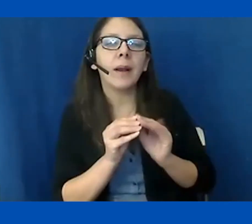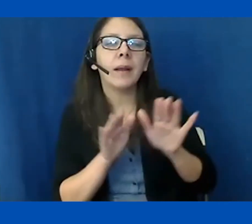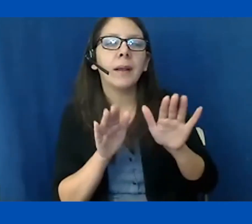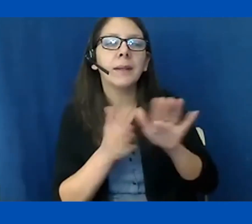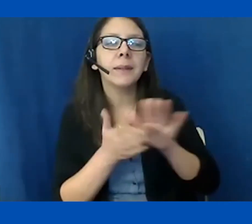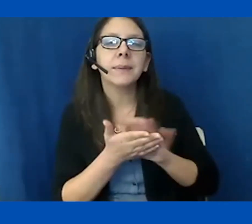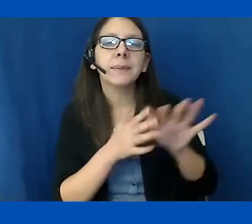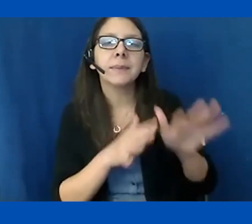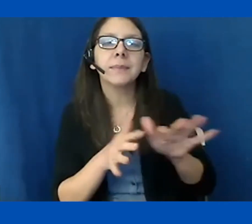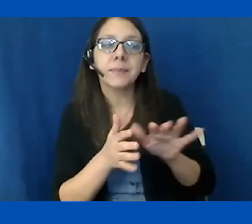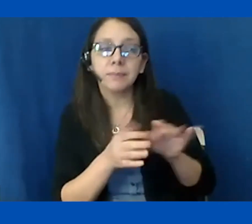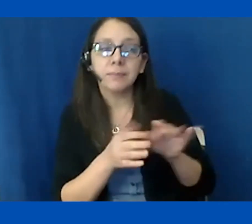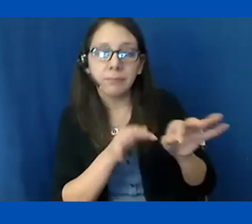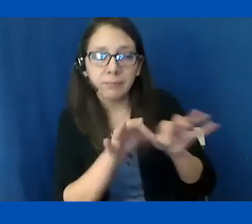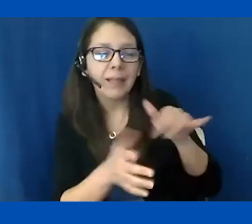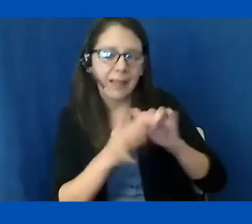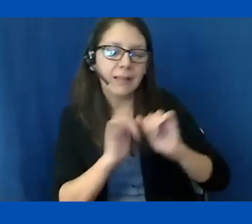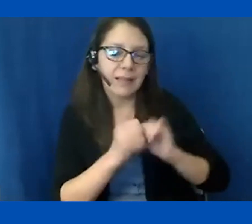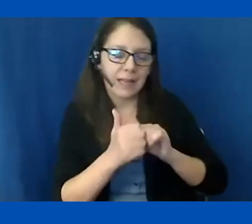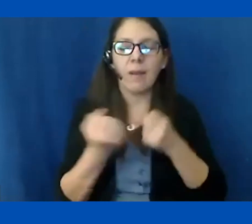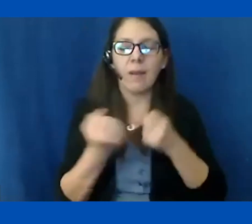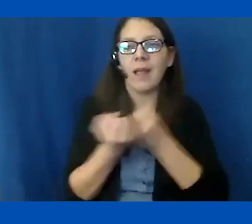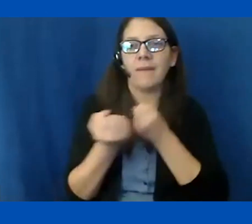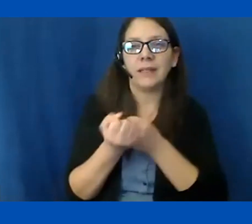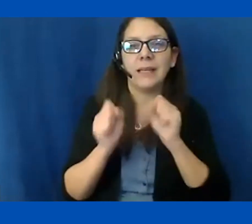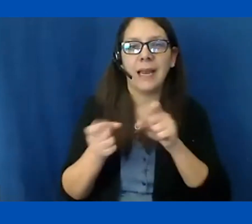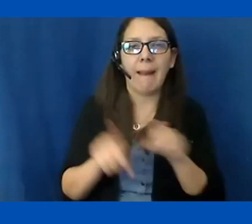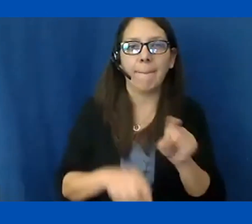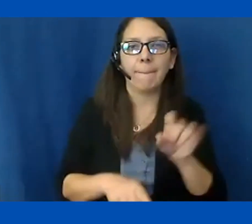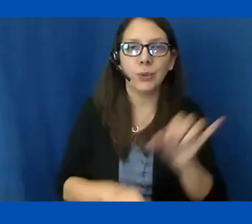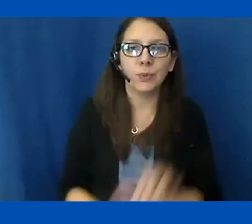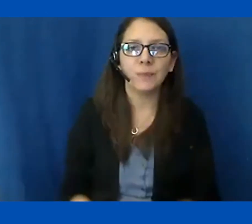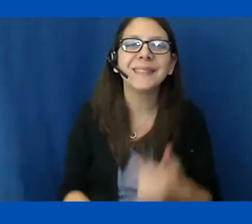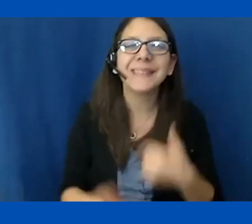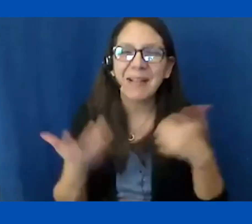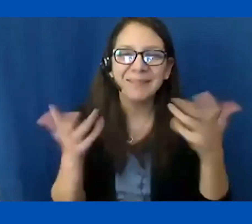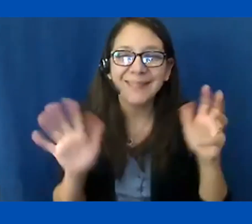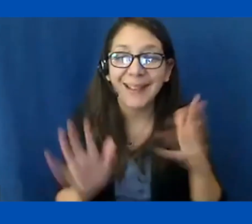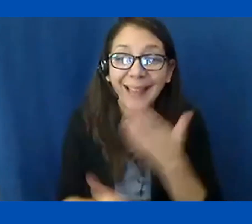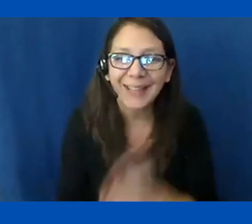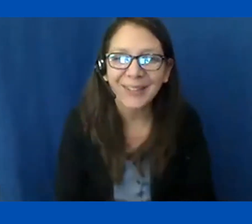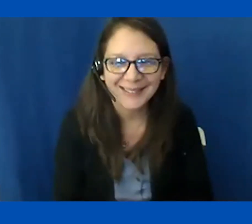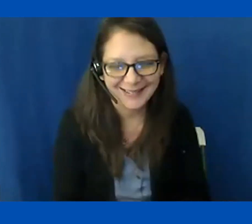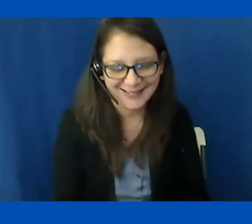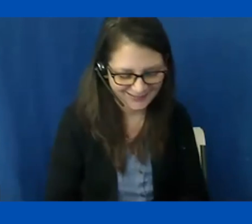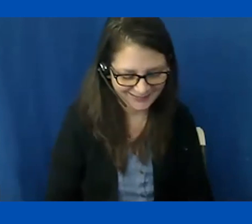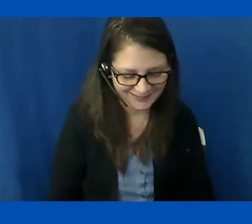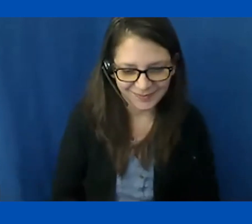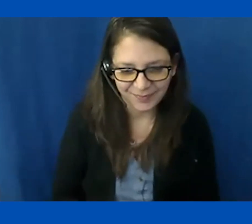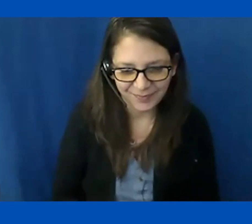that advocacy can happen too. Okay, I'm done. Thank you, guys. Yeah. Mr.